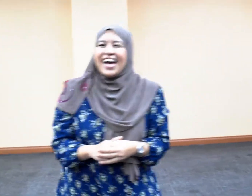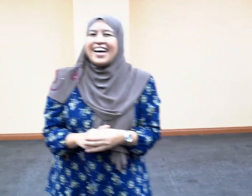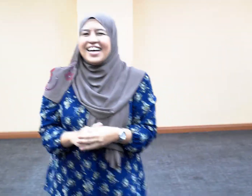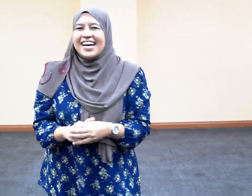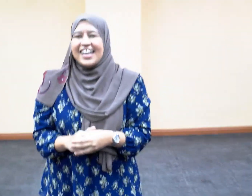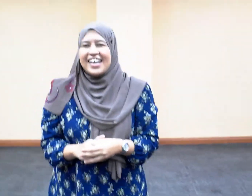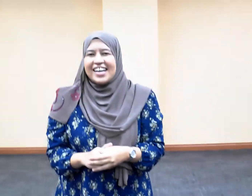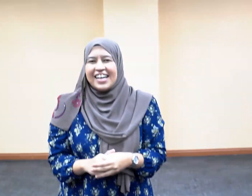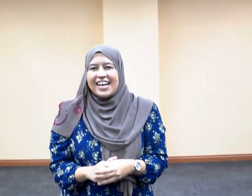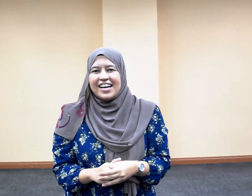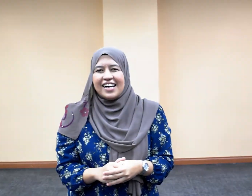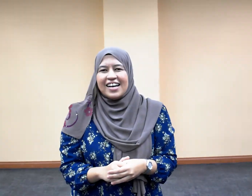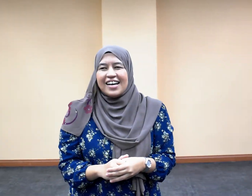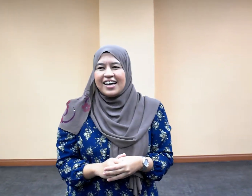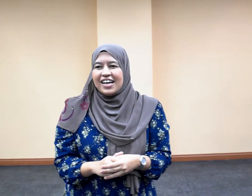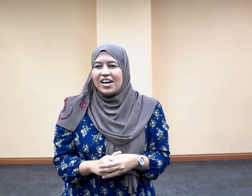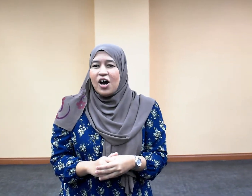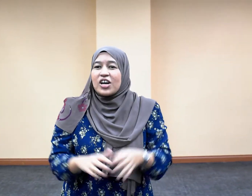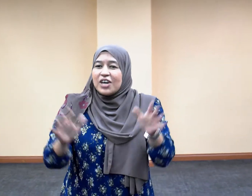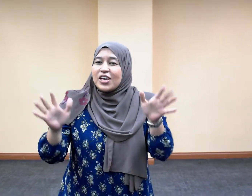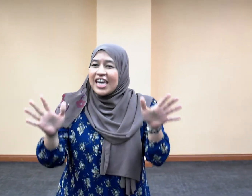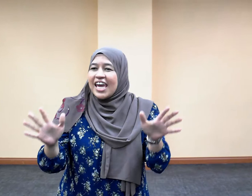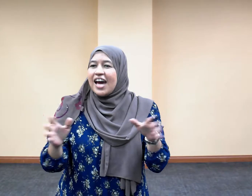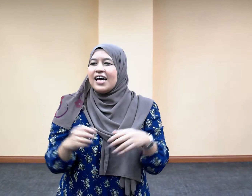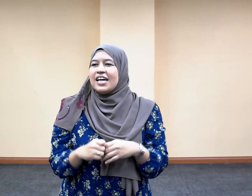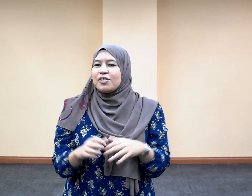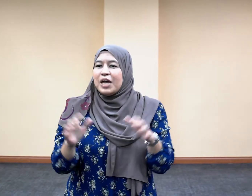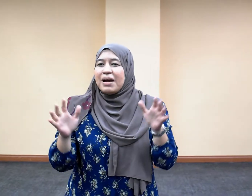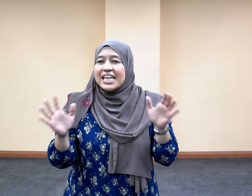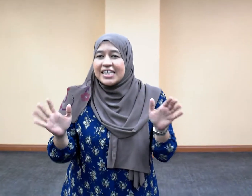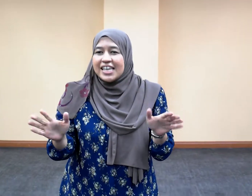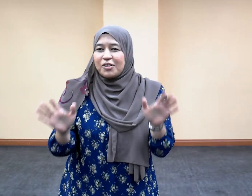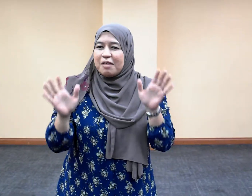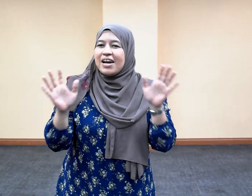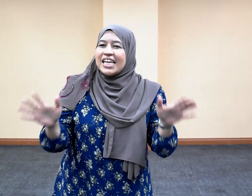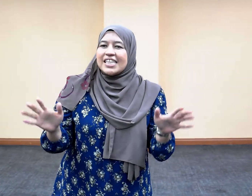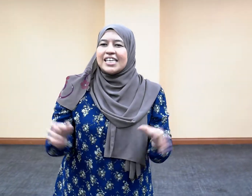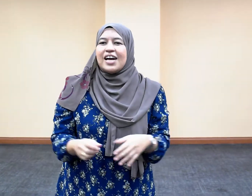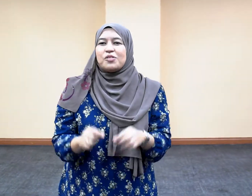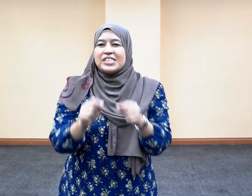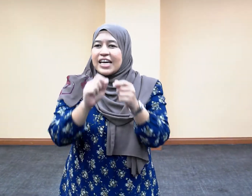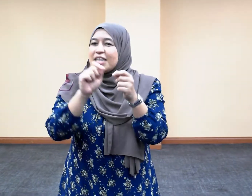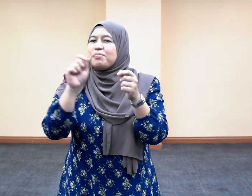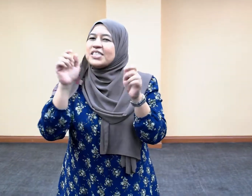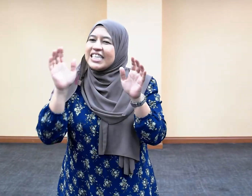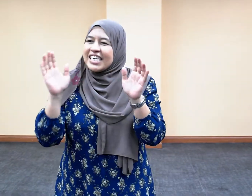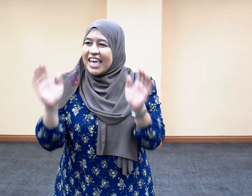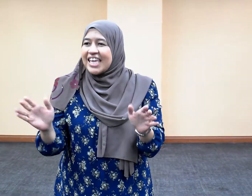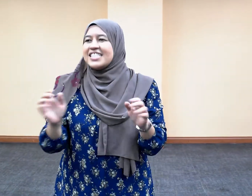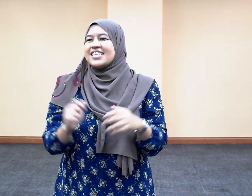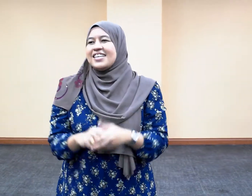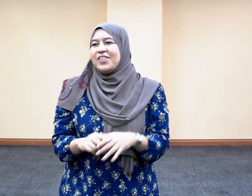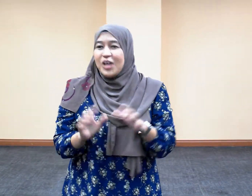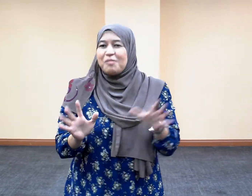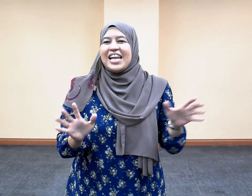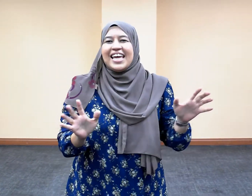NBL What did you tell the ghost? Okay okay Aku nak balik ni Aku nak balik ni Aku siarkan dipot sikit je Lepas tu aku balik